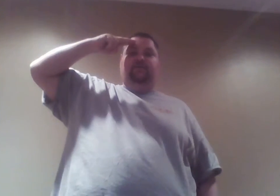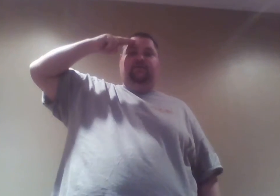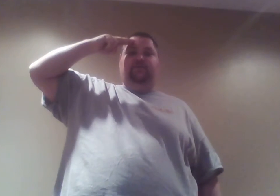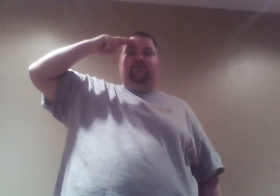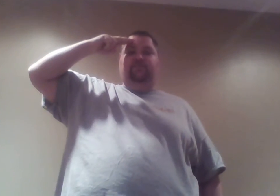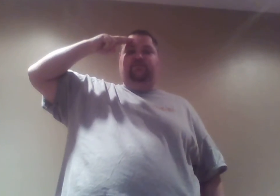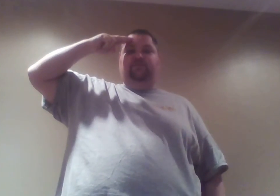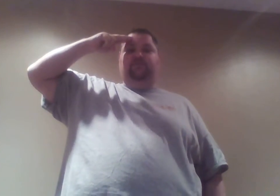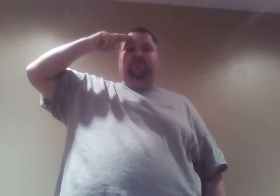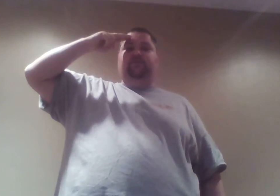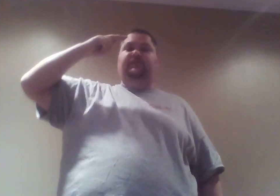Cubs,